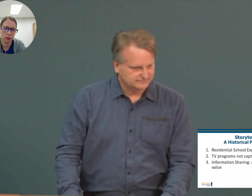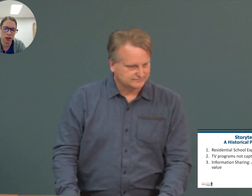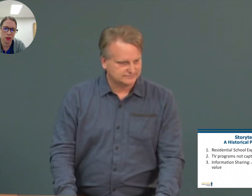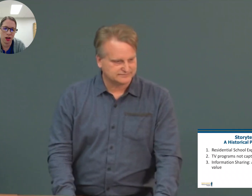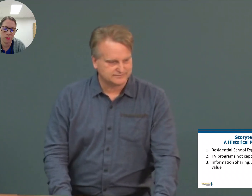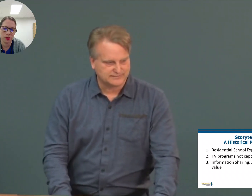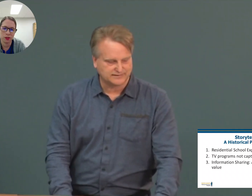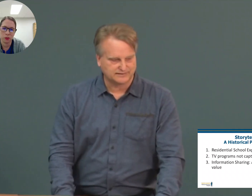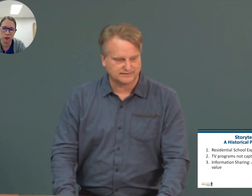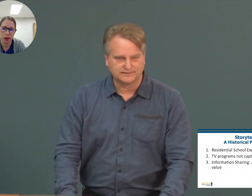to the obstacles we face.